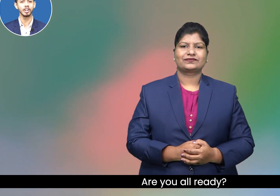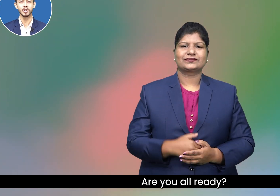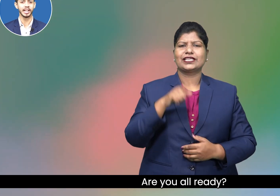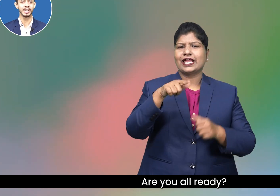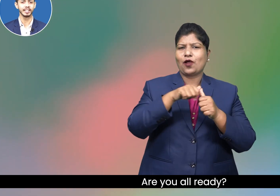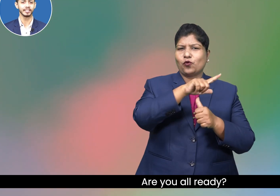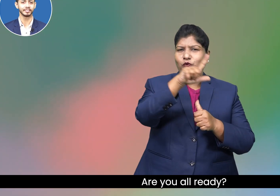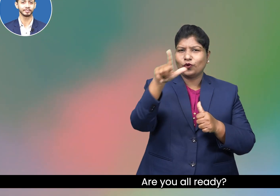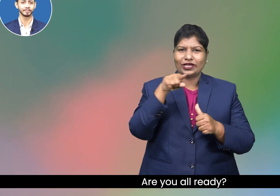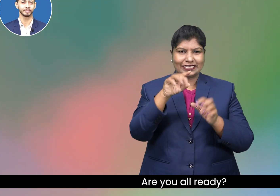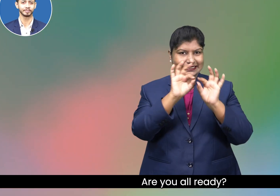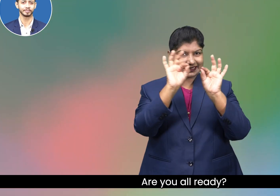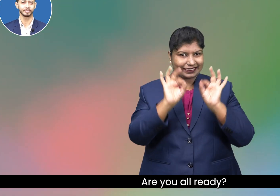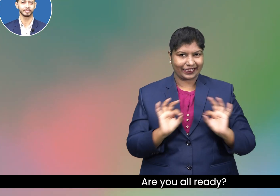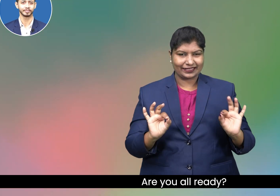Are you all ready?